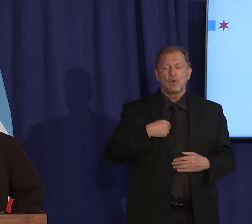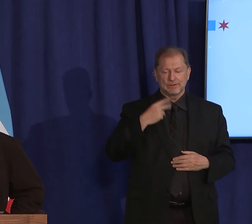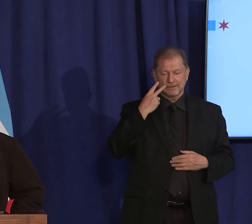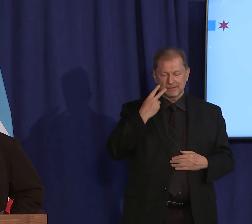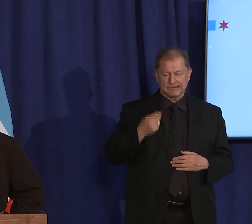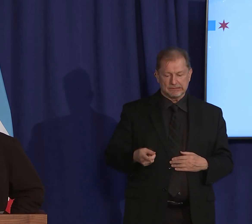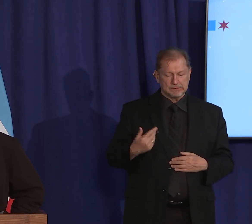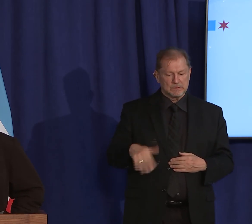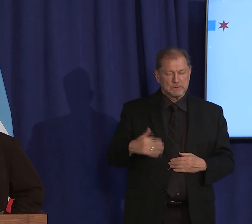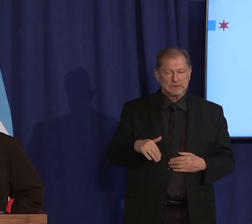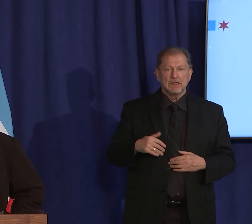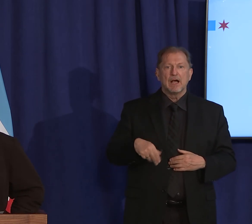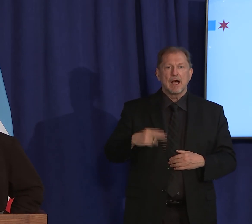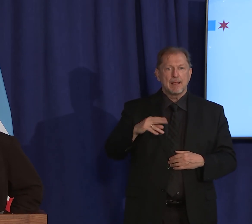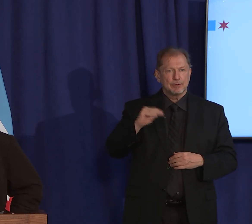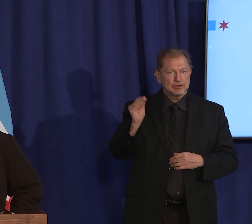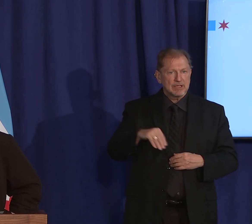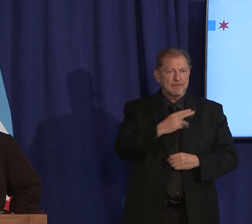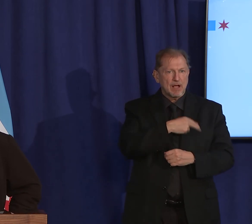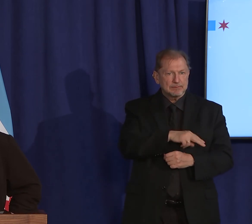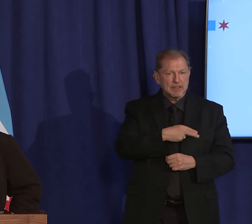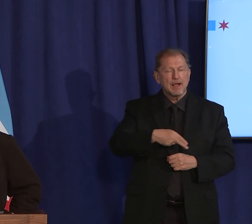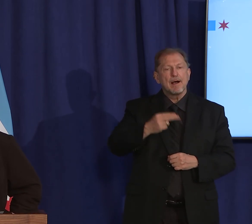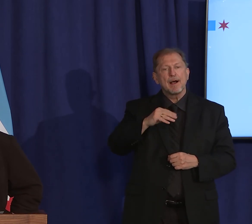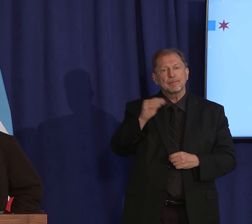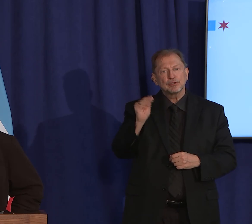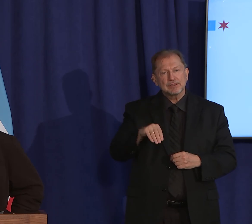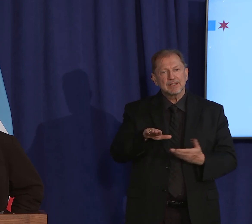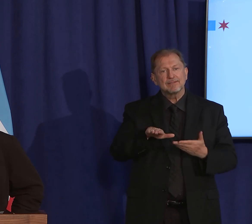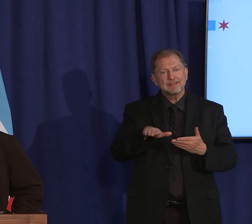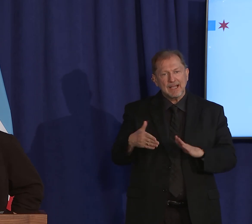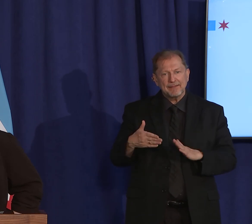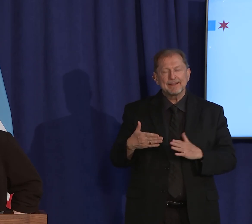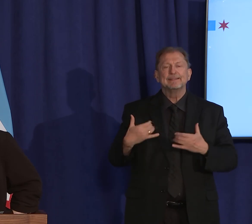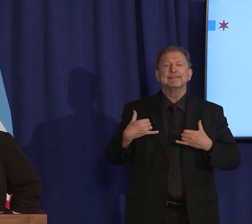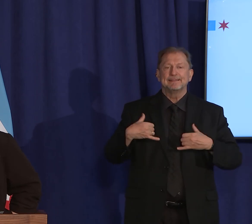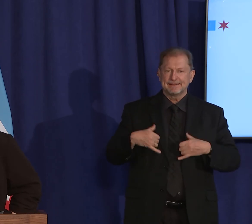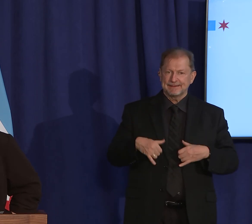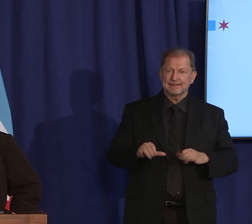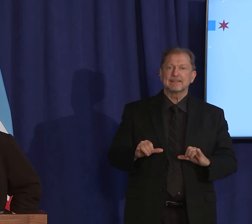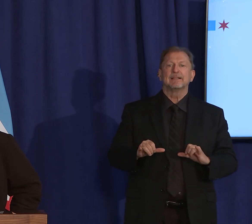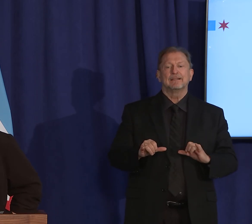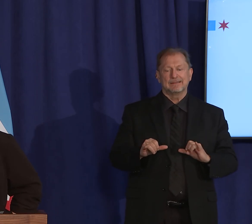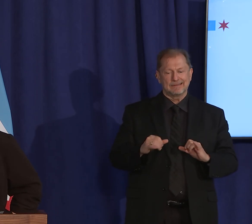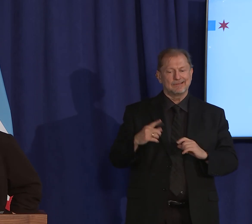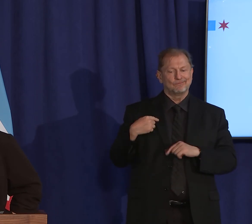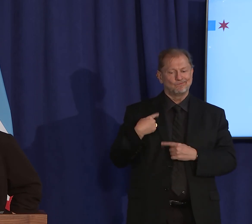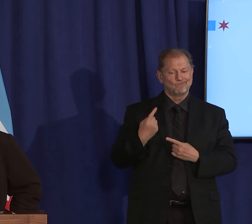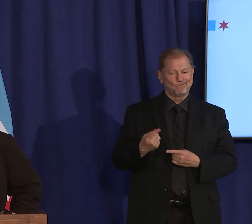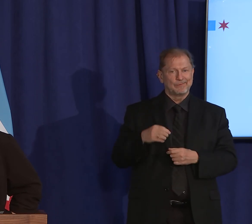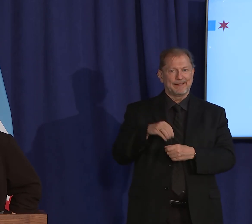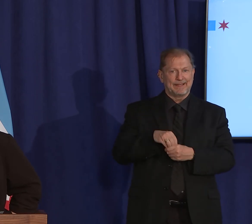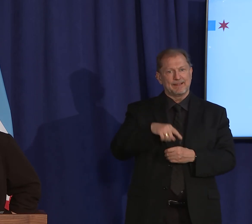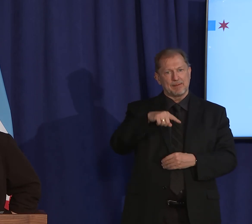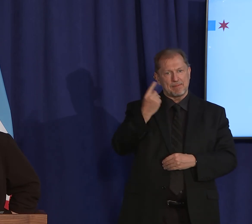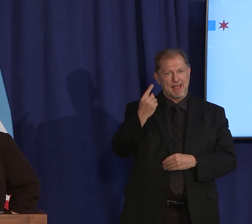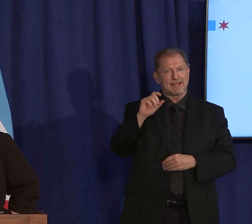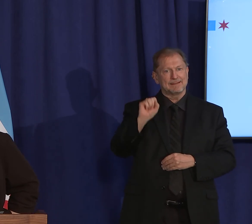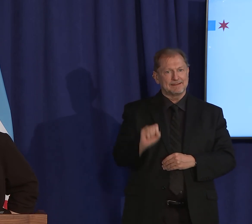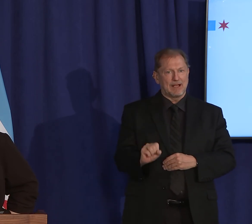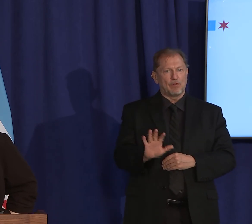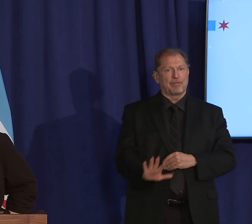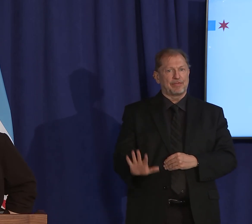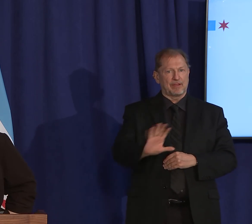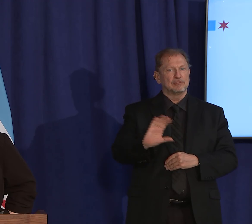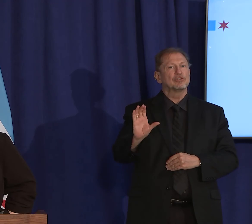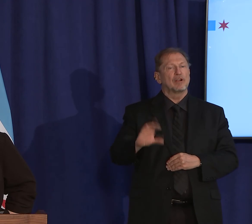outcomes in terms of hospitalizations and deaths, that has still been broadly across the whole outbreak among Black Chicagoans, many of whom live on the